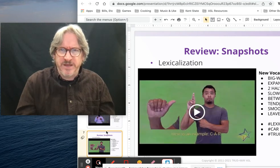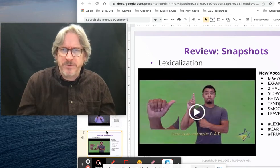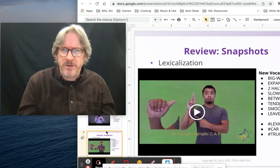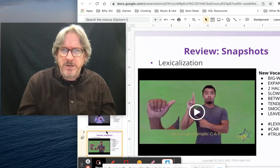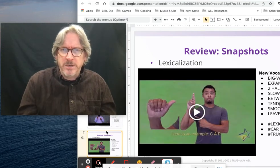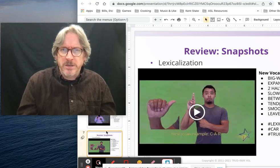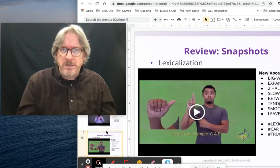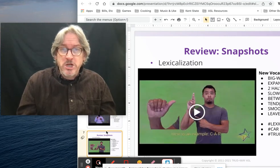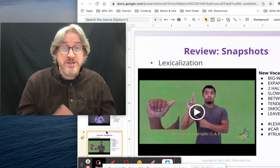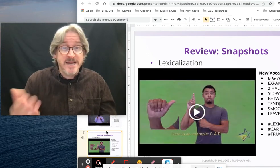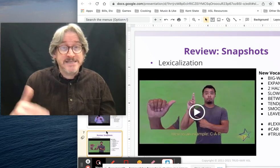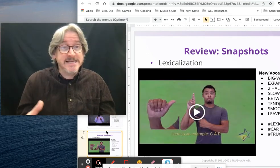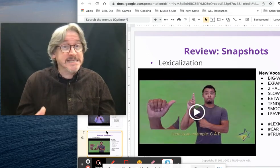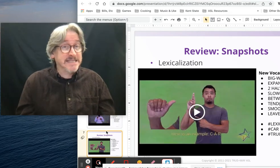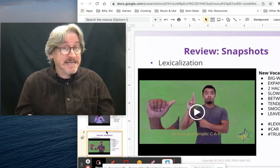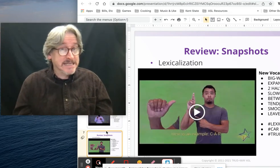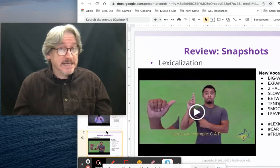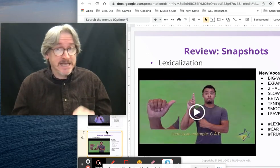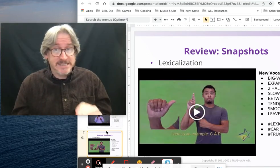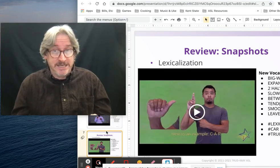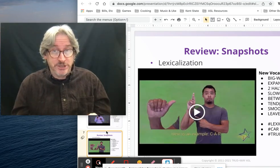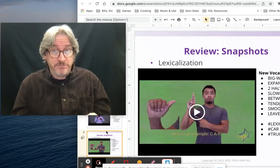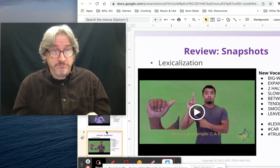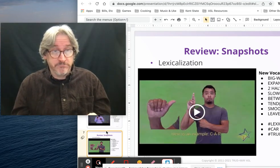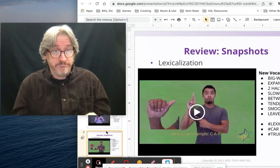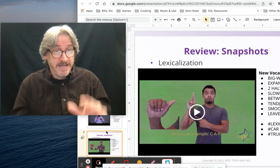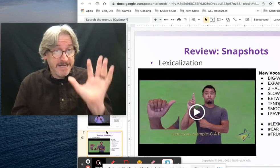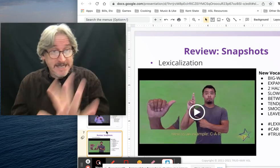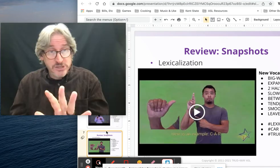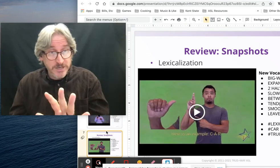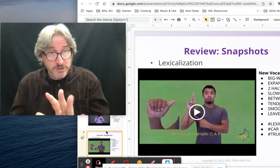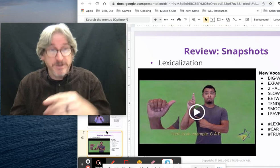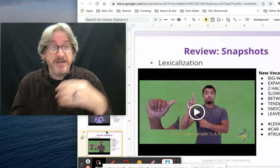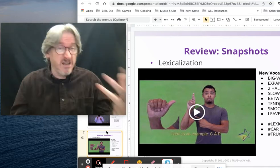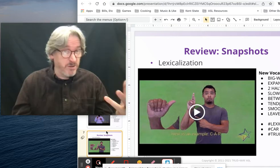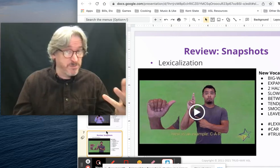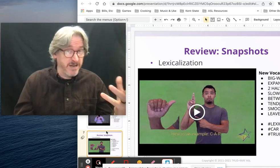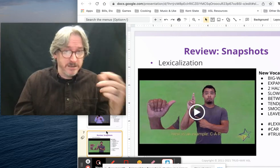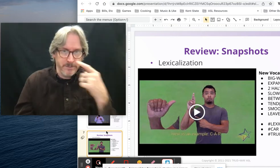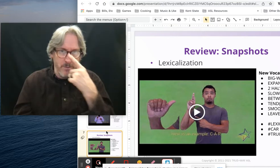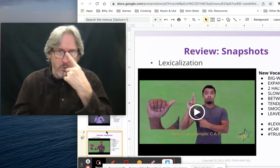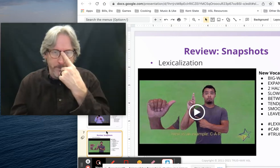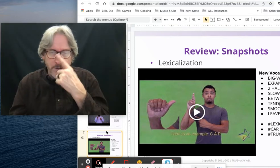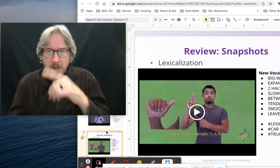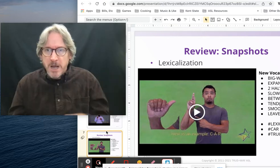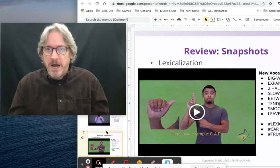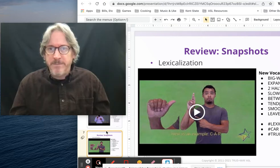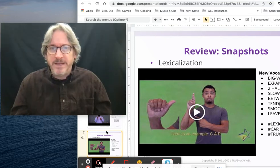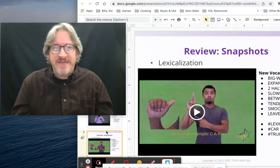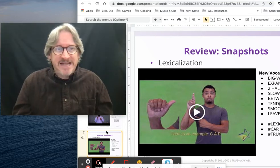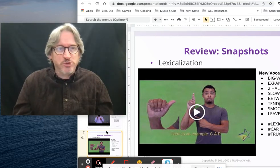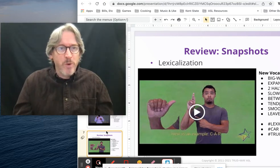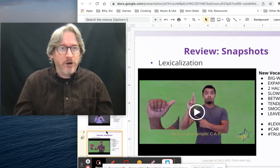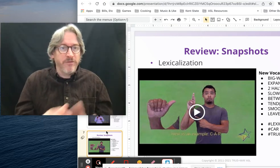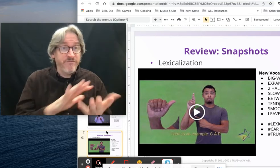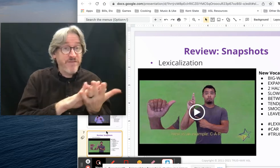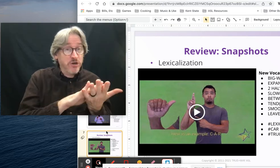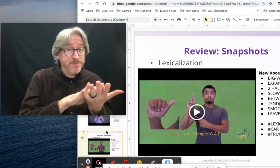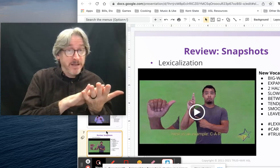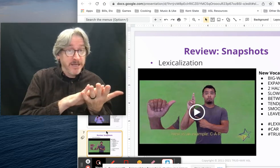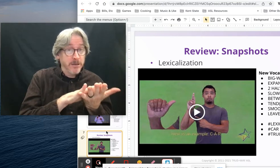that will help. The next thing is lexicalization, and he's going to explain it. I'll explain it a little bit more. That's where